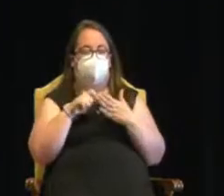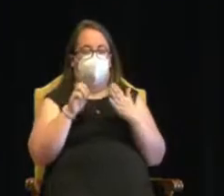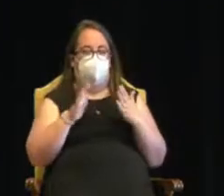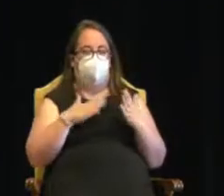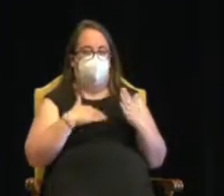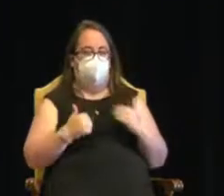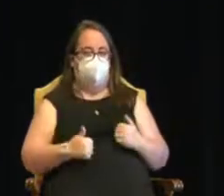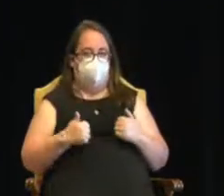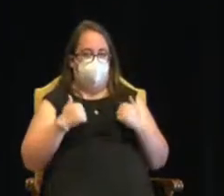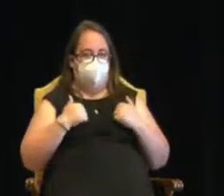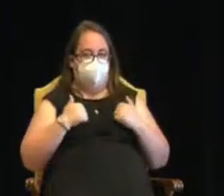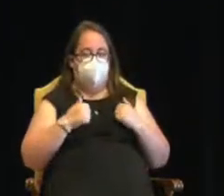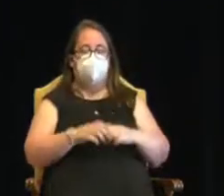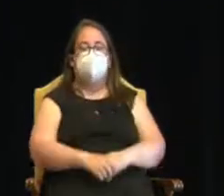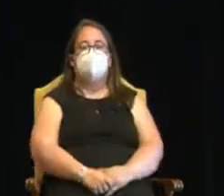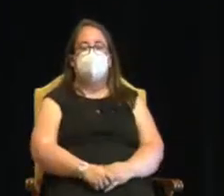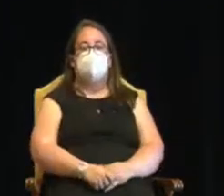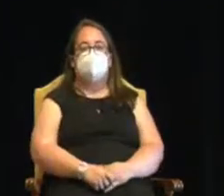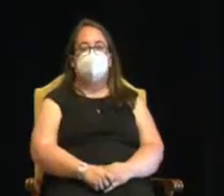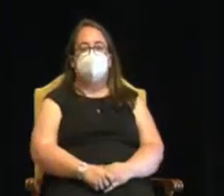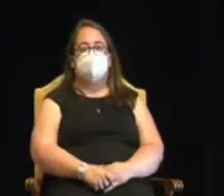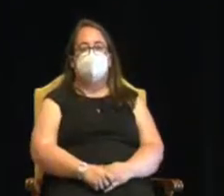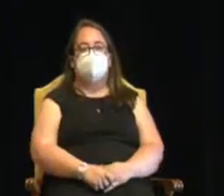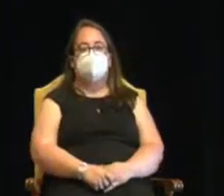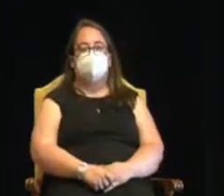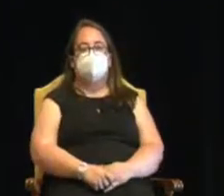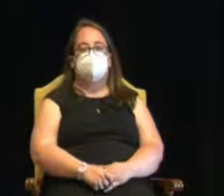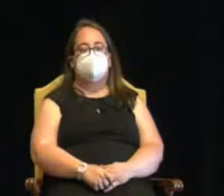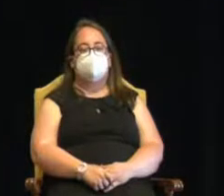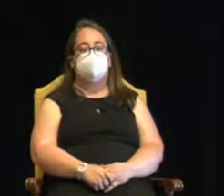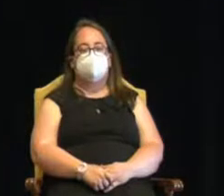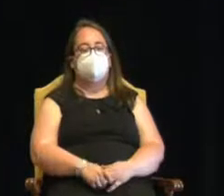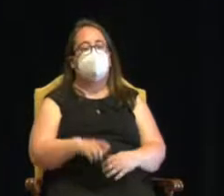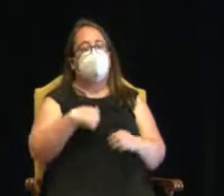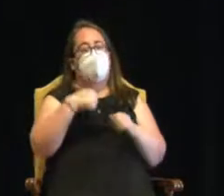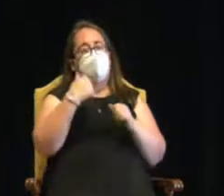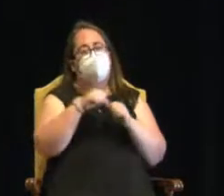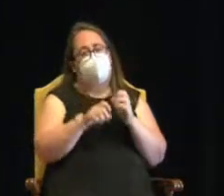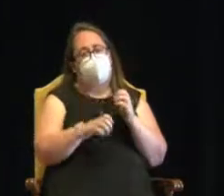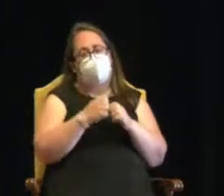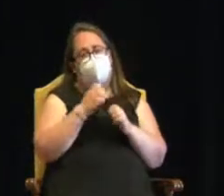because I still remember most of Dream Girl.